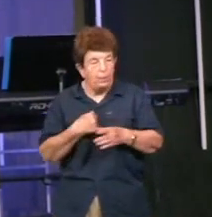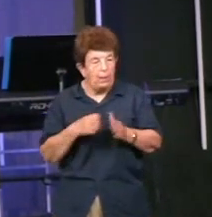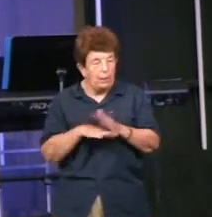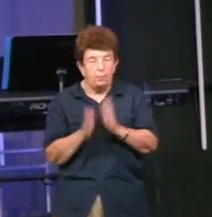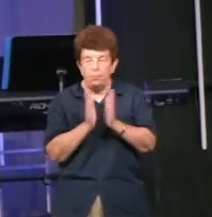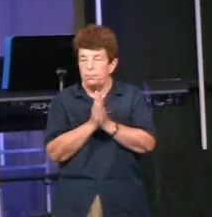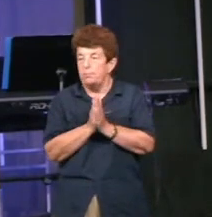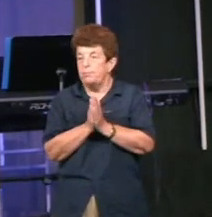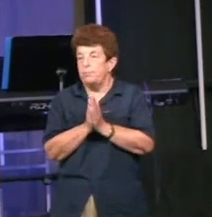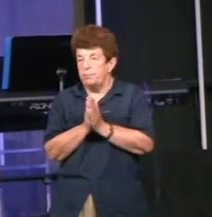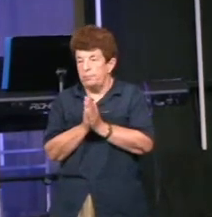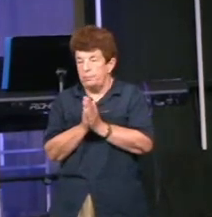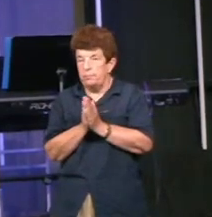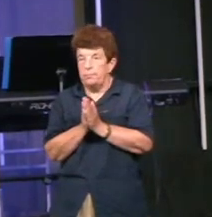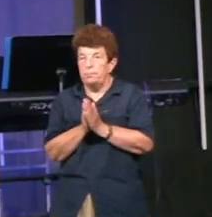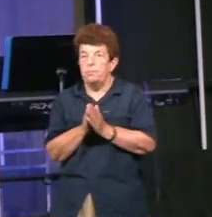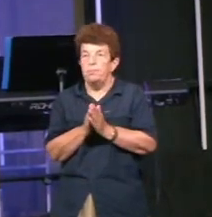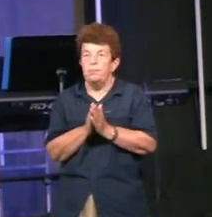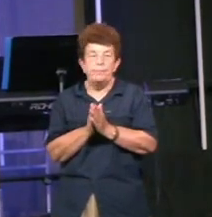prayer.